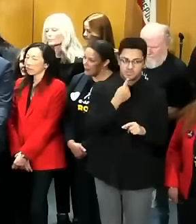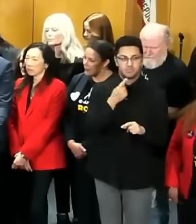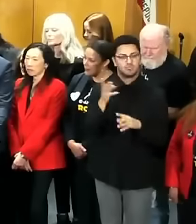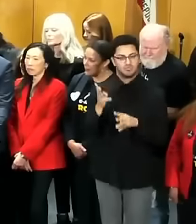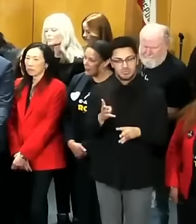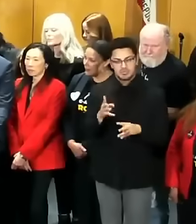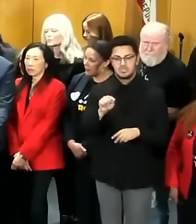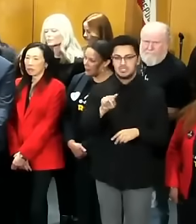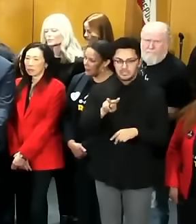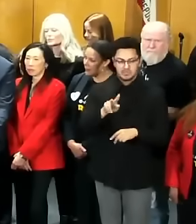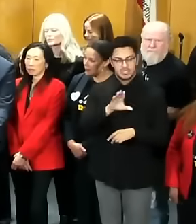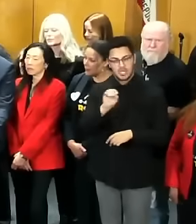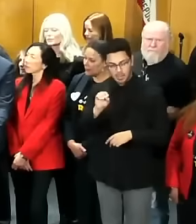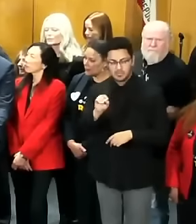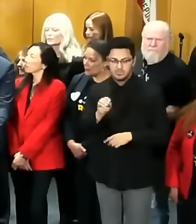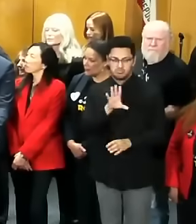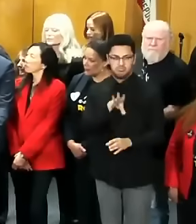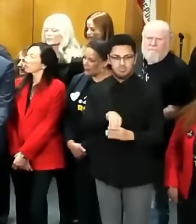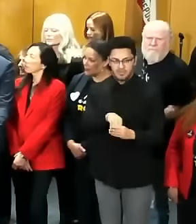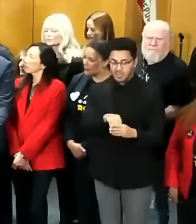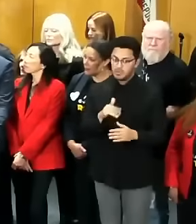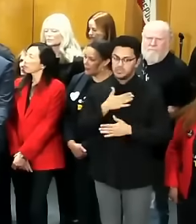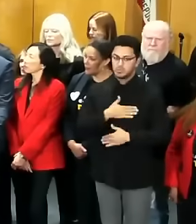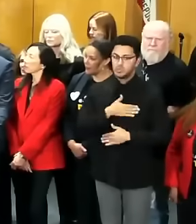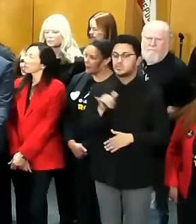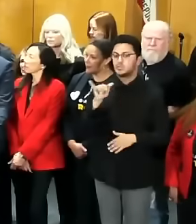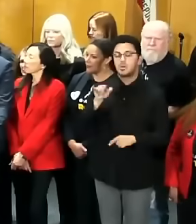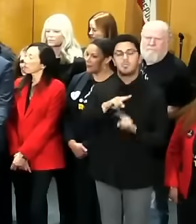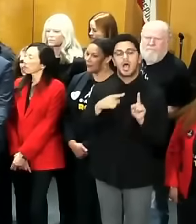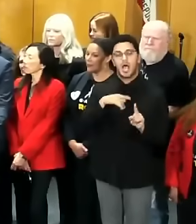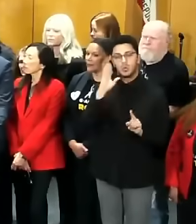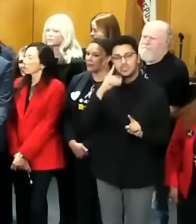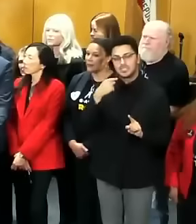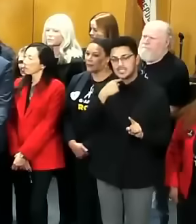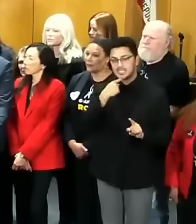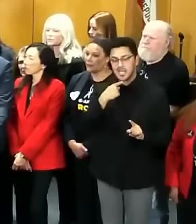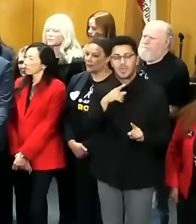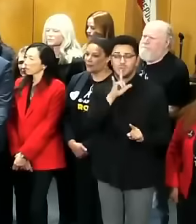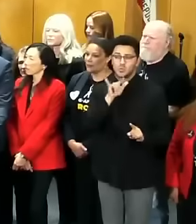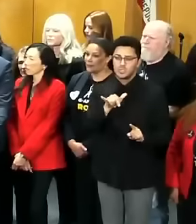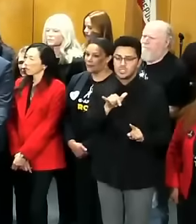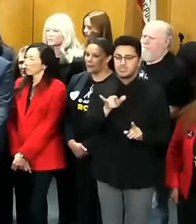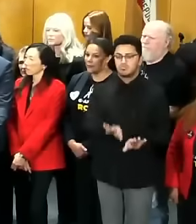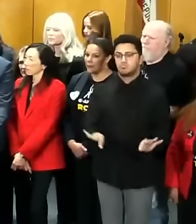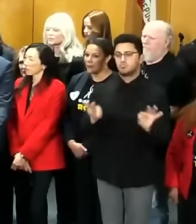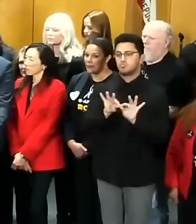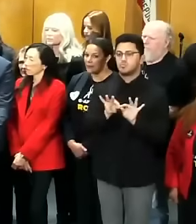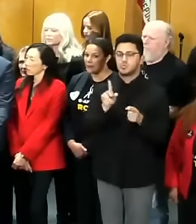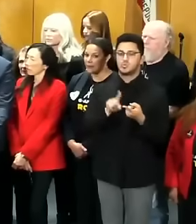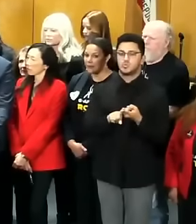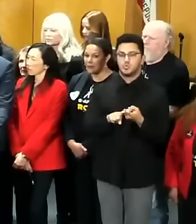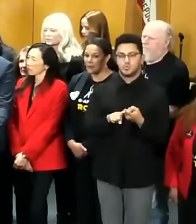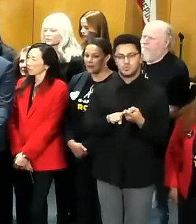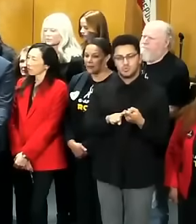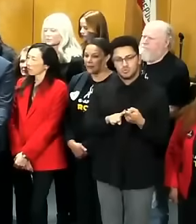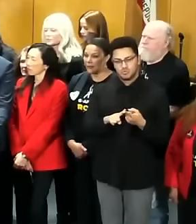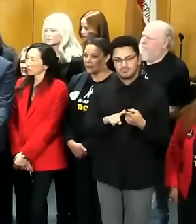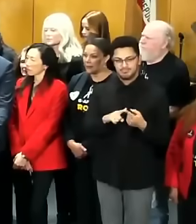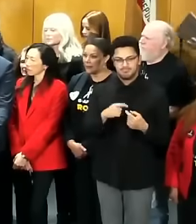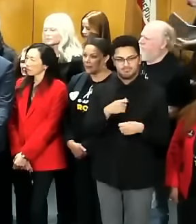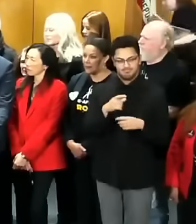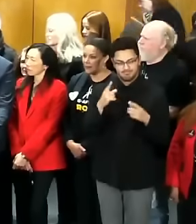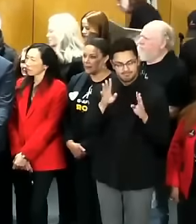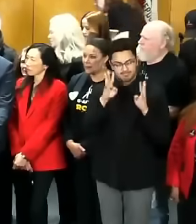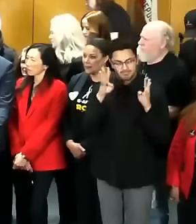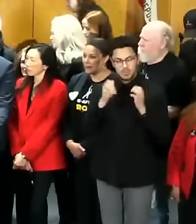were part of it, and that was appreciated as well. But I would say that it was really crucial to making this deal that the